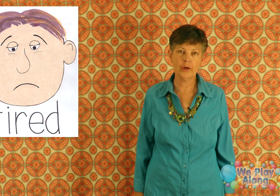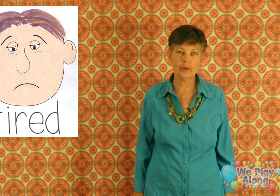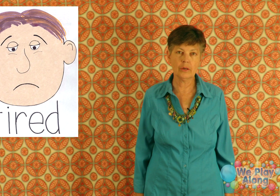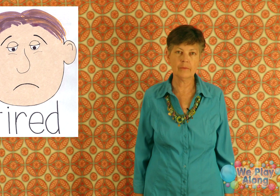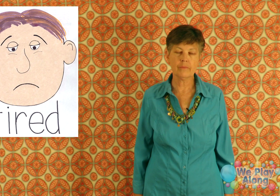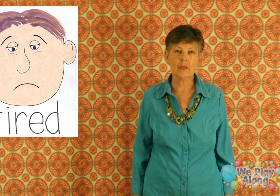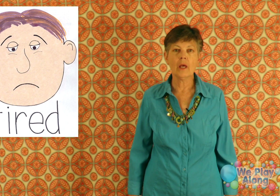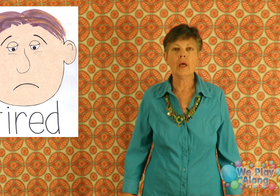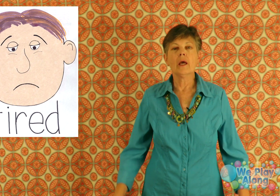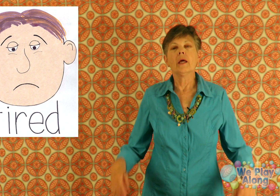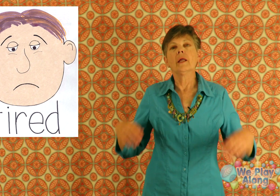tired.